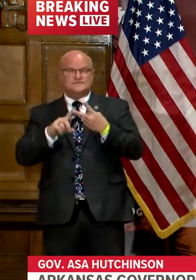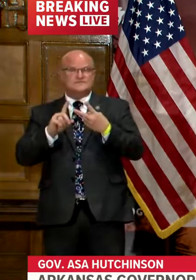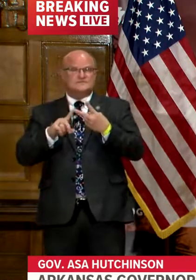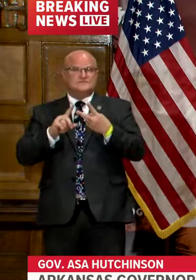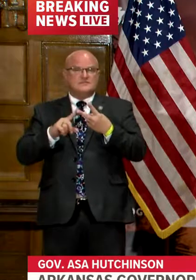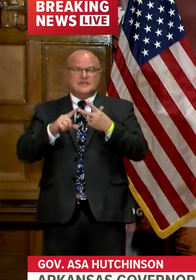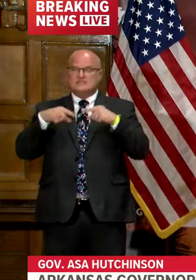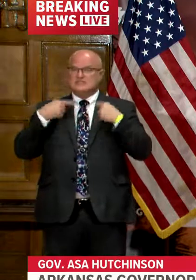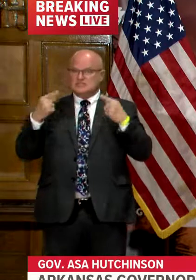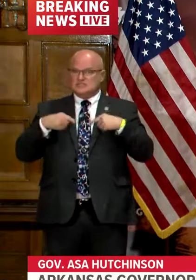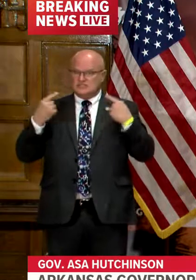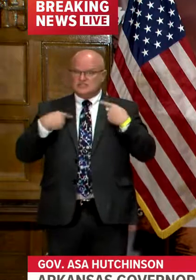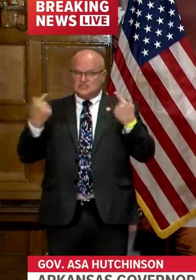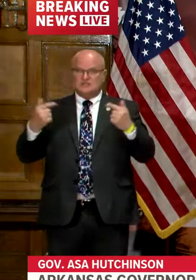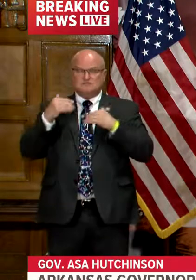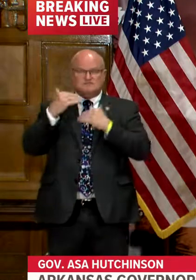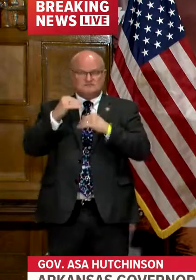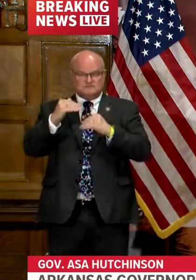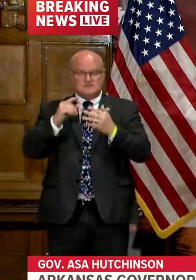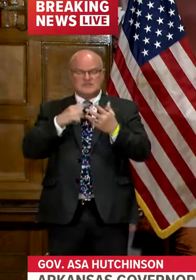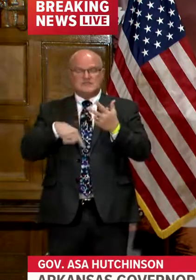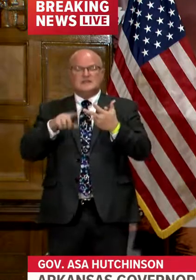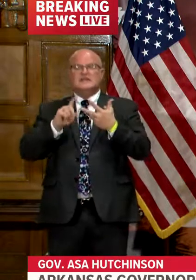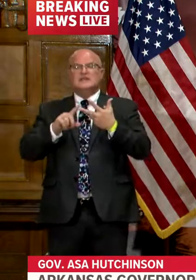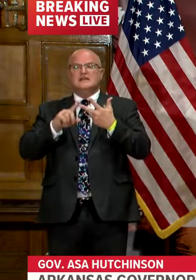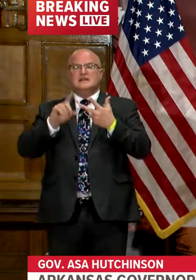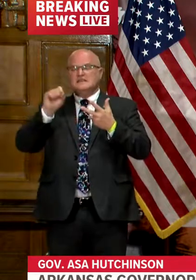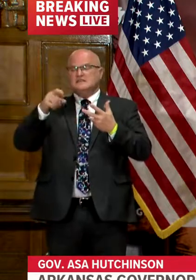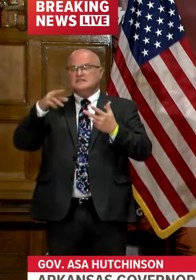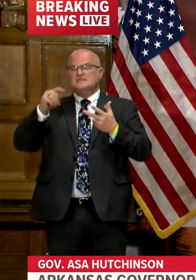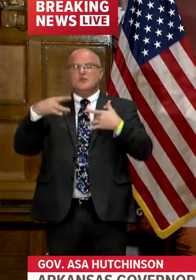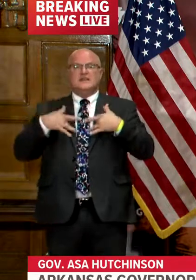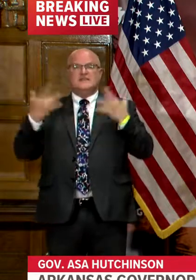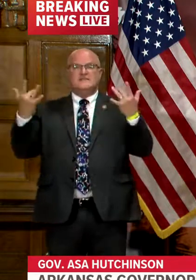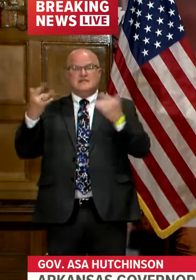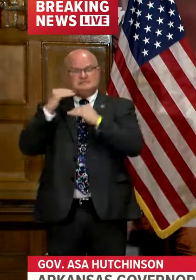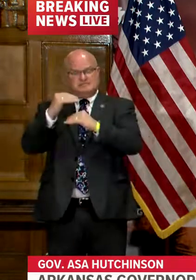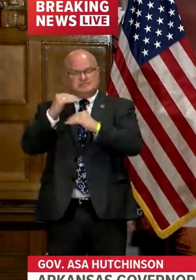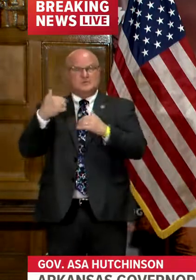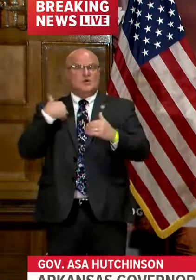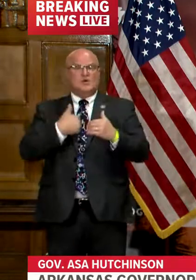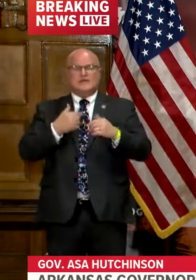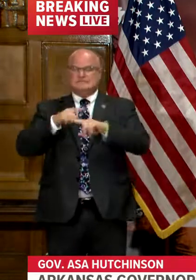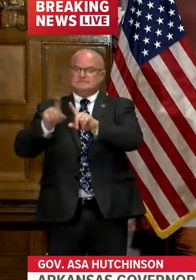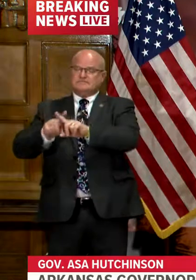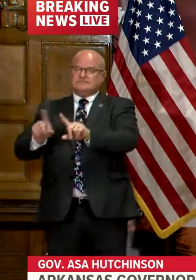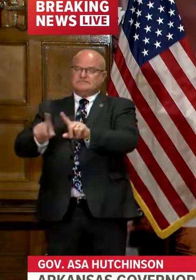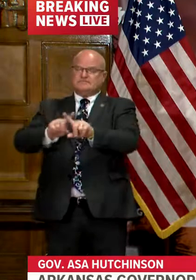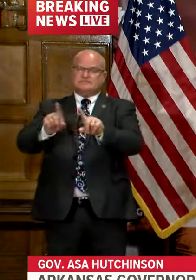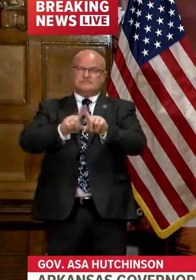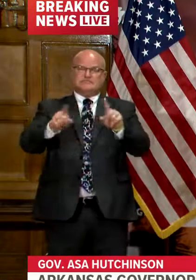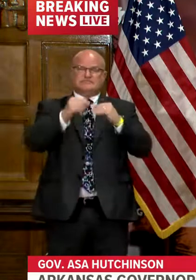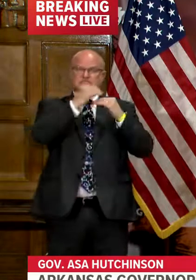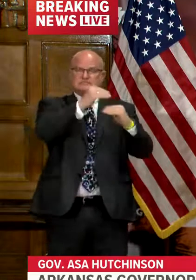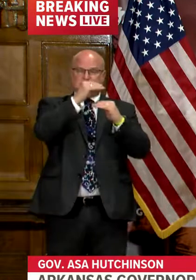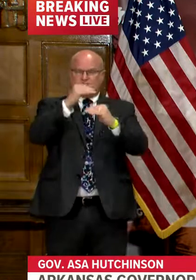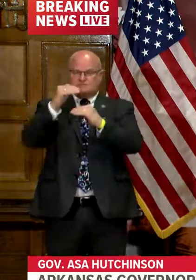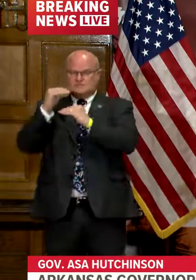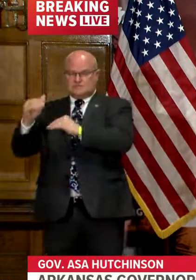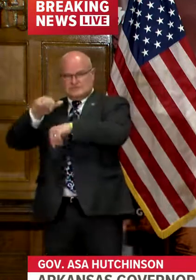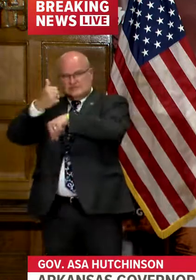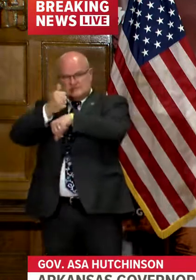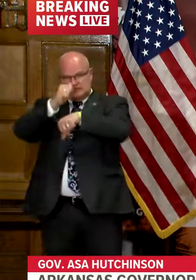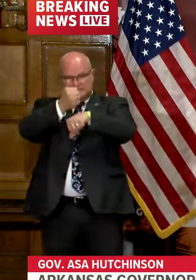capacity, gymnasium capacity, sporting events capacity. We have all kinds of mandates and restrictions that are